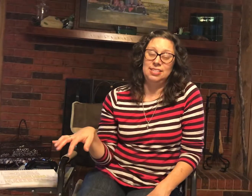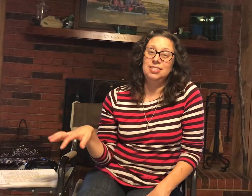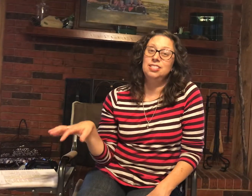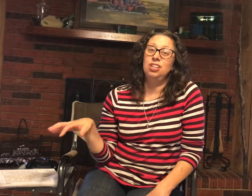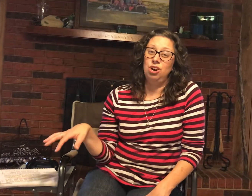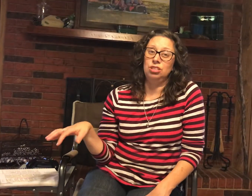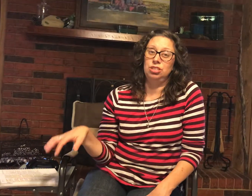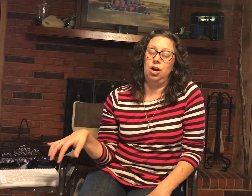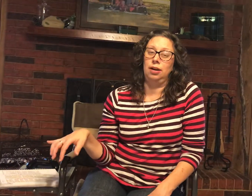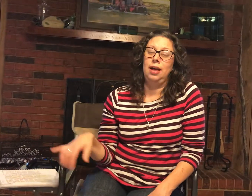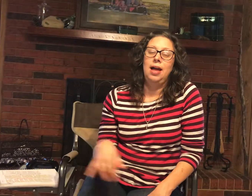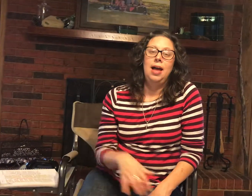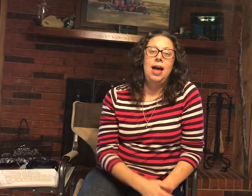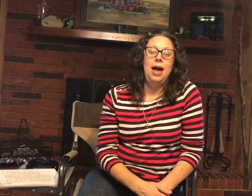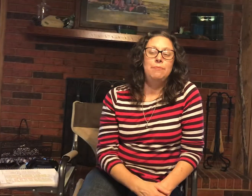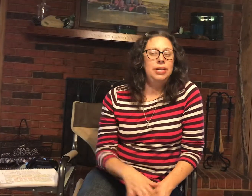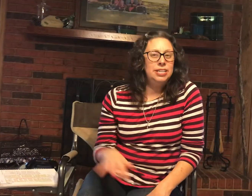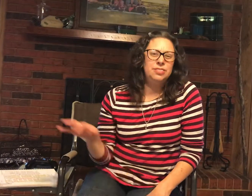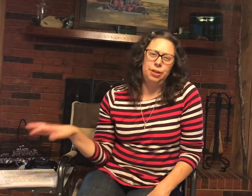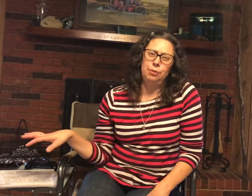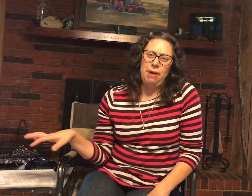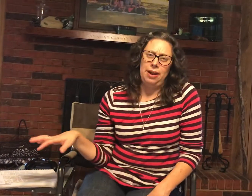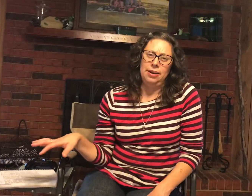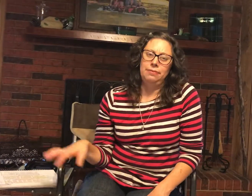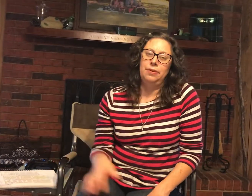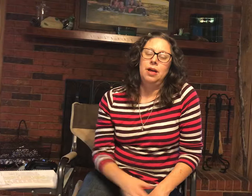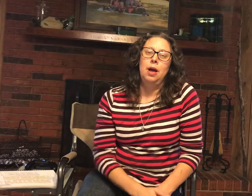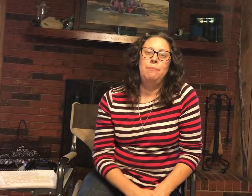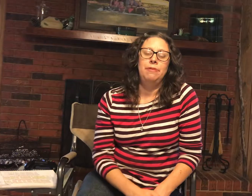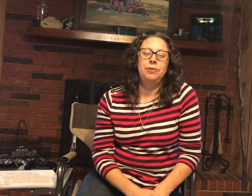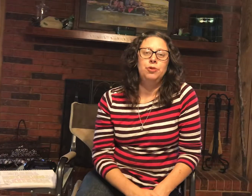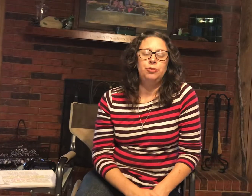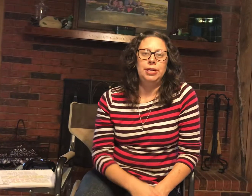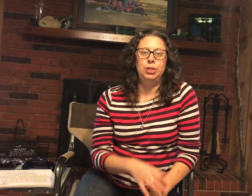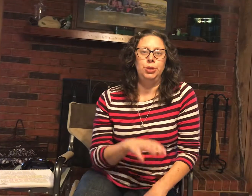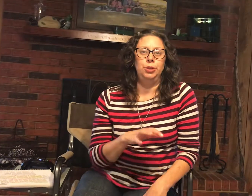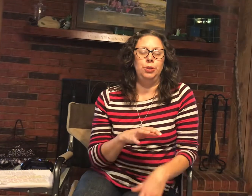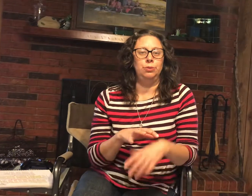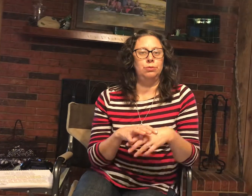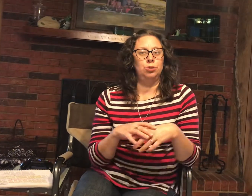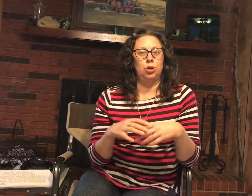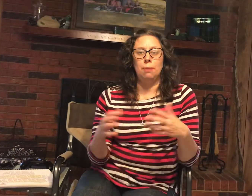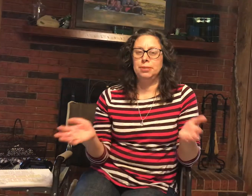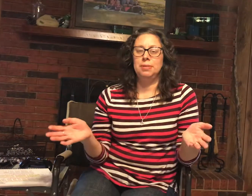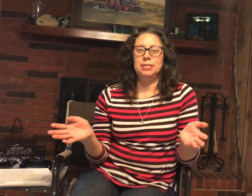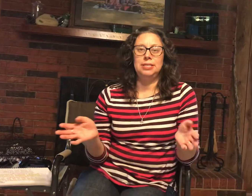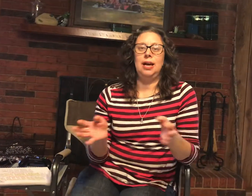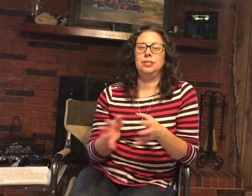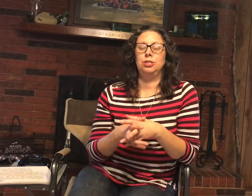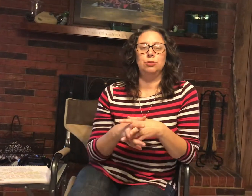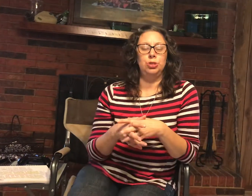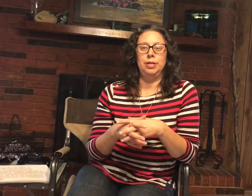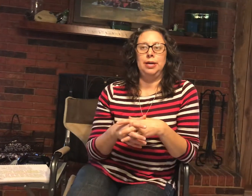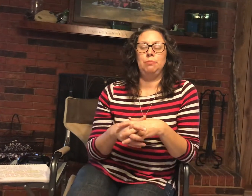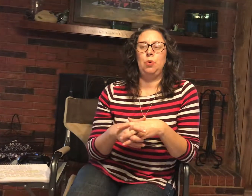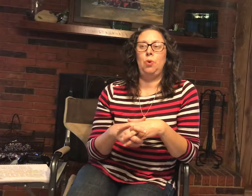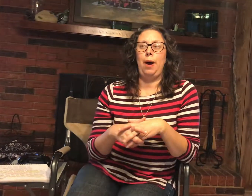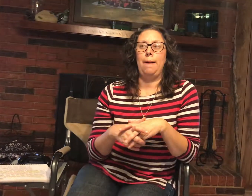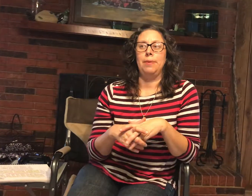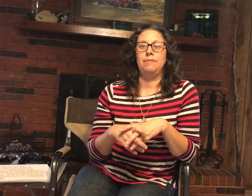this is a long song, but it is very repetitive. But feel free to drop some of the signs. Don't do them if